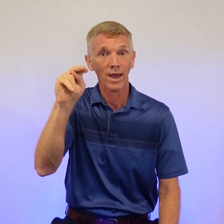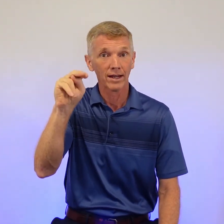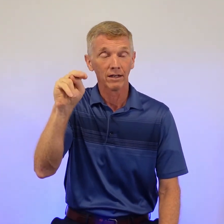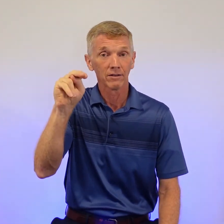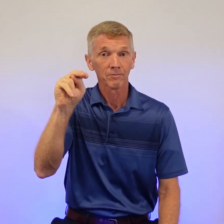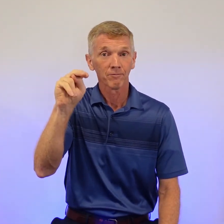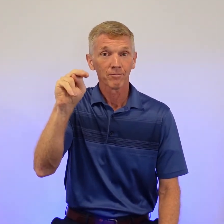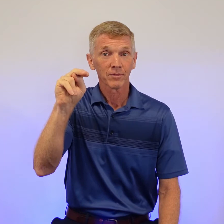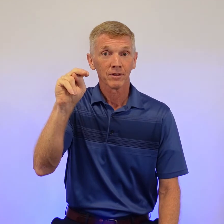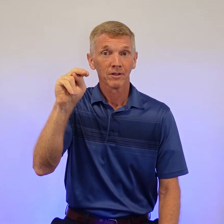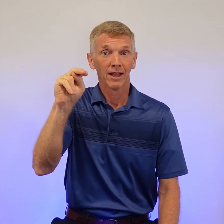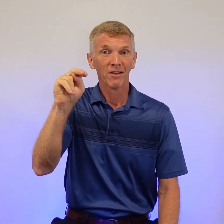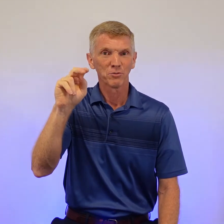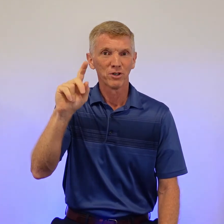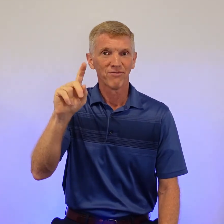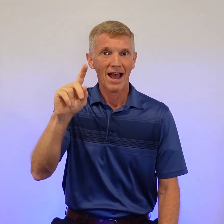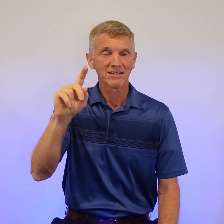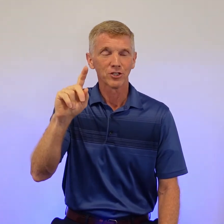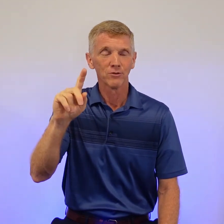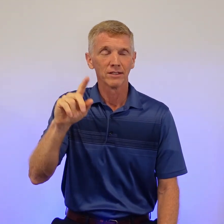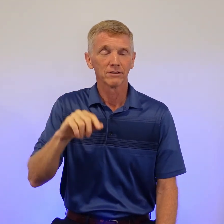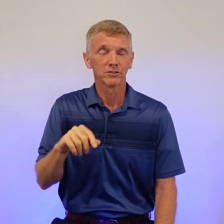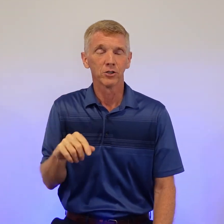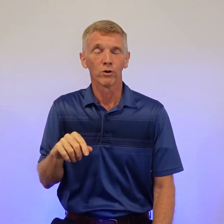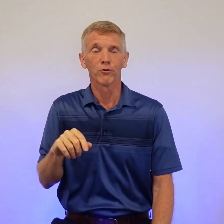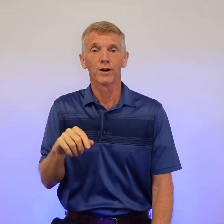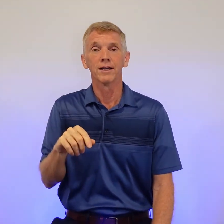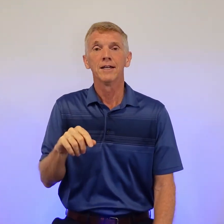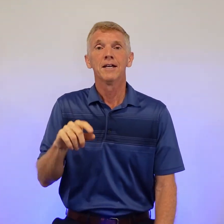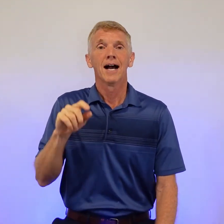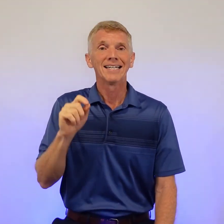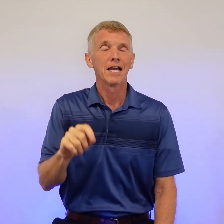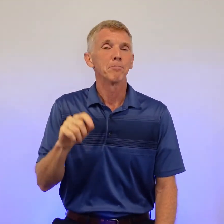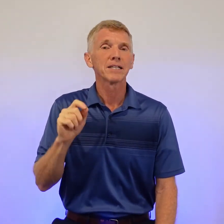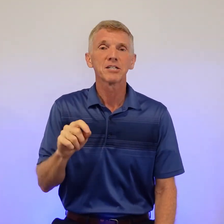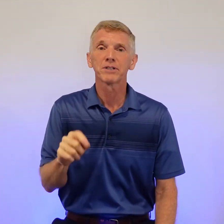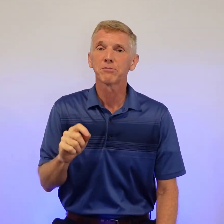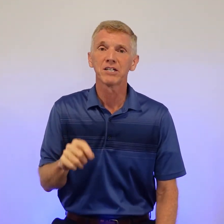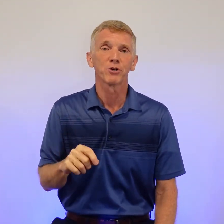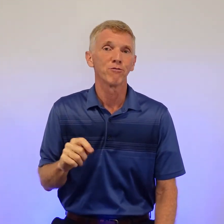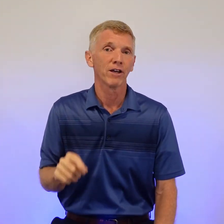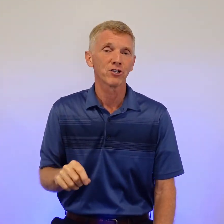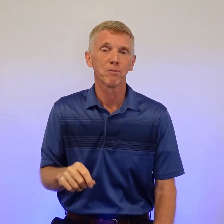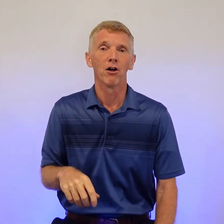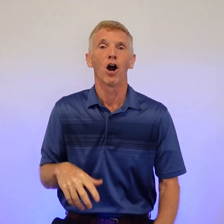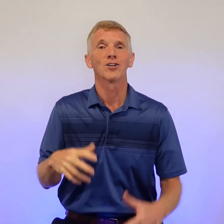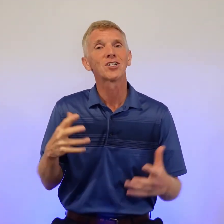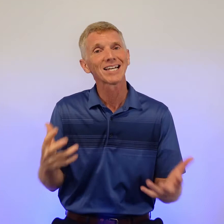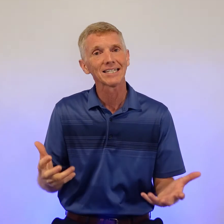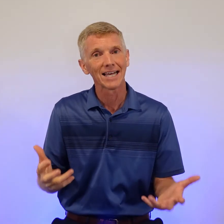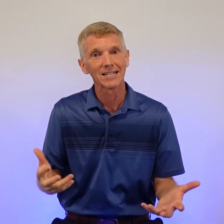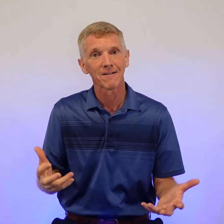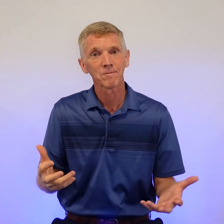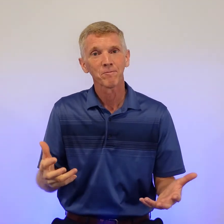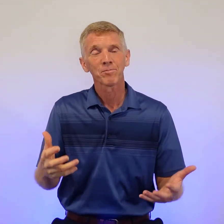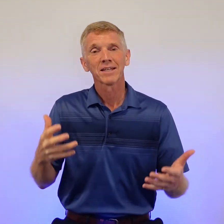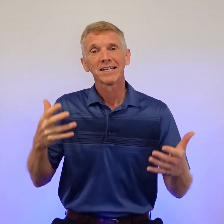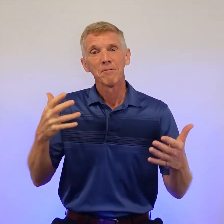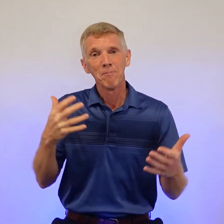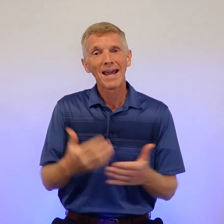C-O-N-T-R-A-C-T-I-O-N. Okay, that was pretty fast. Let's do that a little slower for you. Again, please, please, please, when you finger spell, articulate. Make